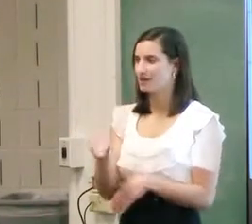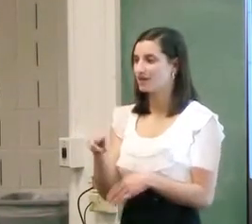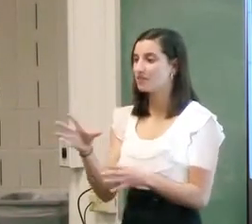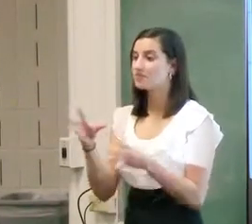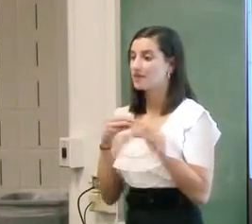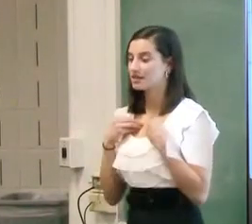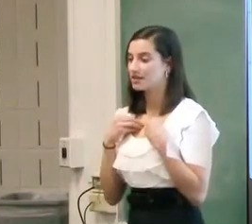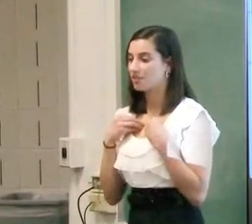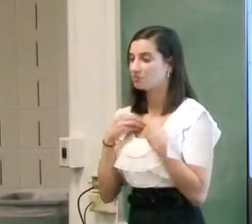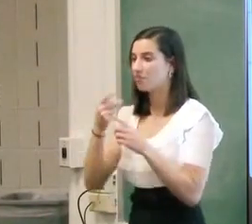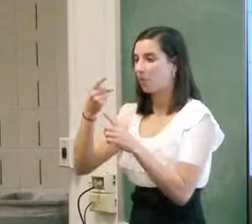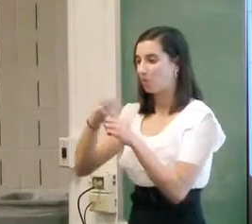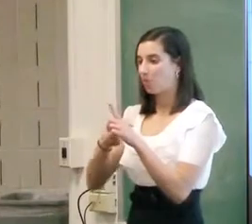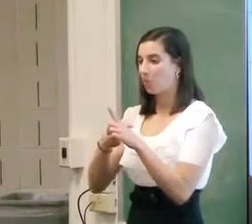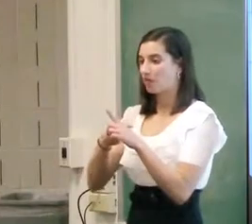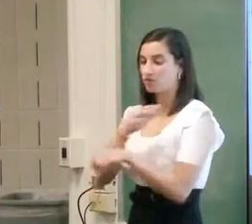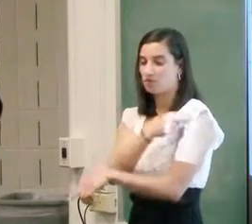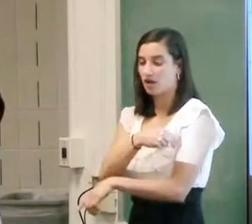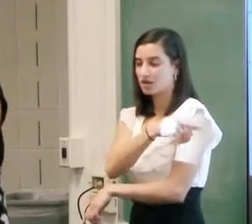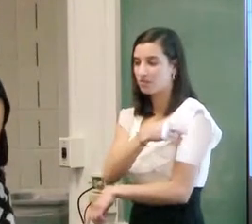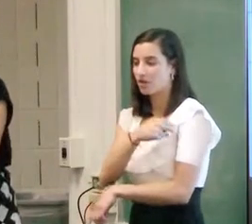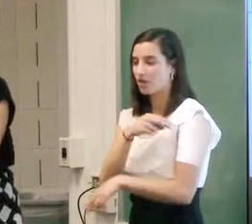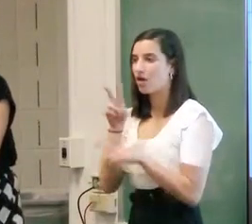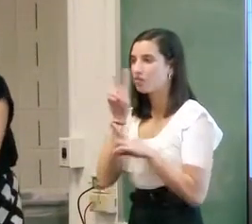did a month at Strong, just strictly observation.